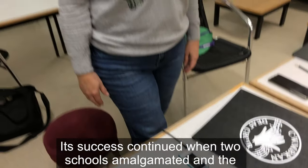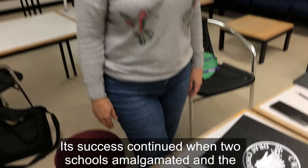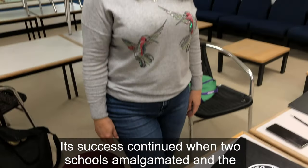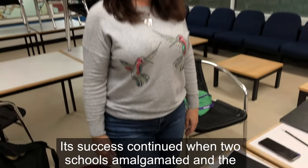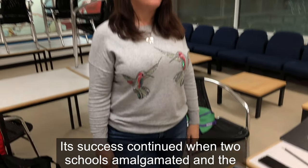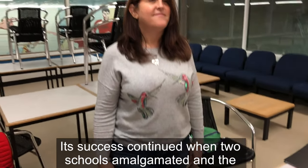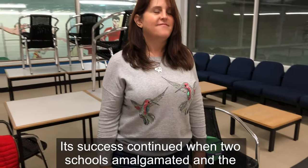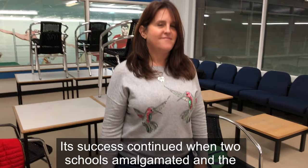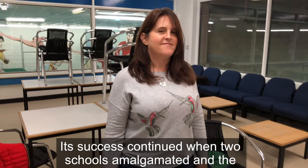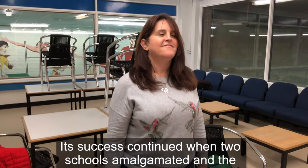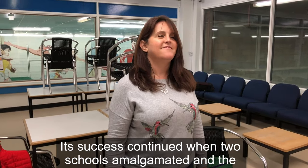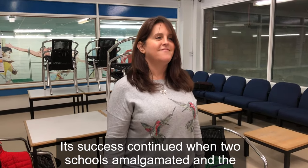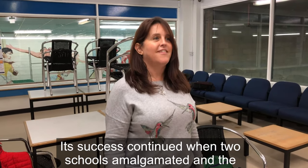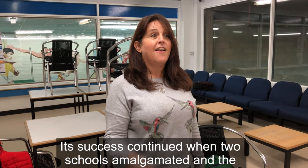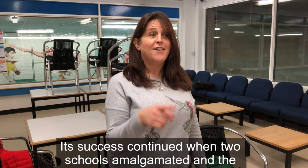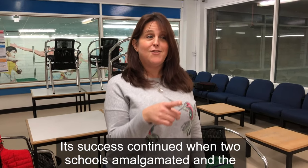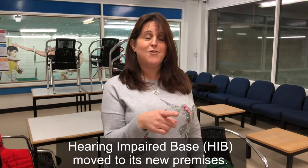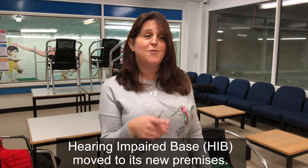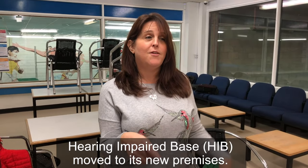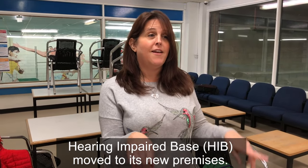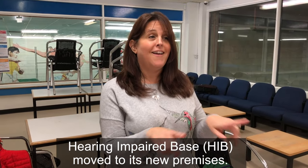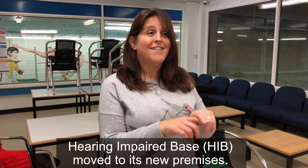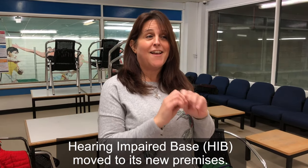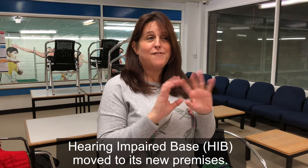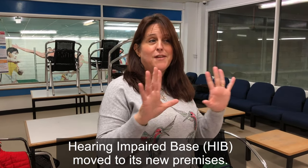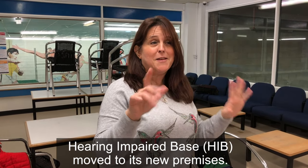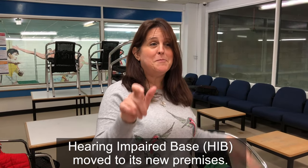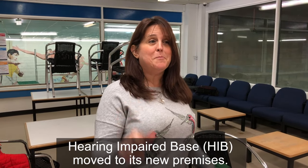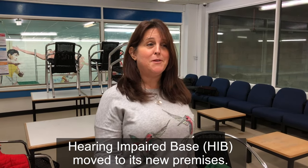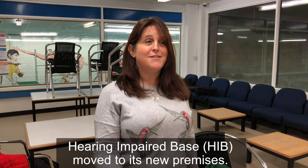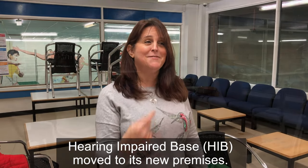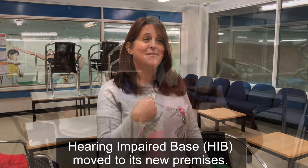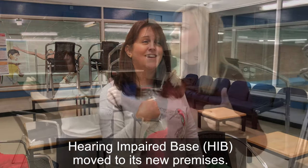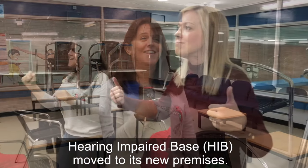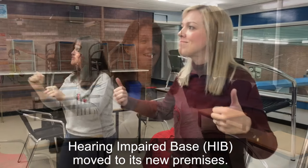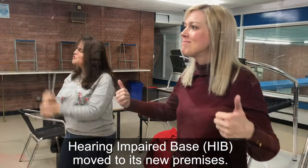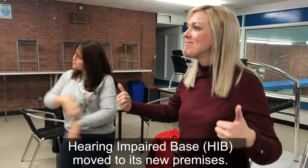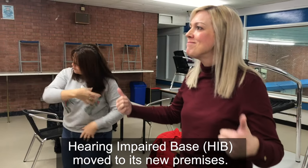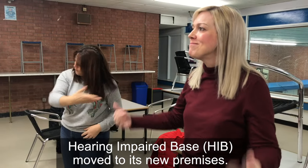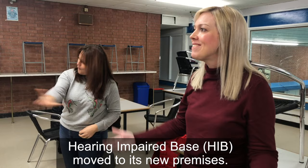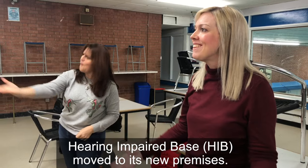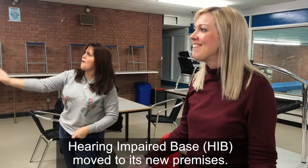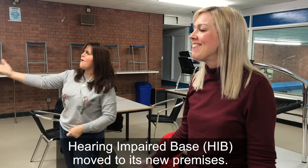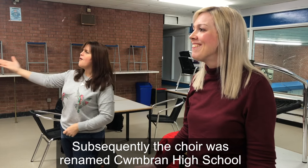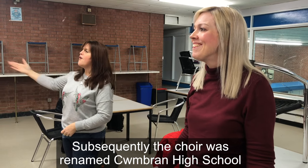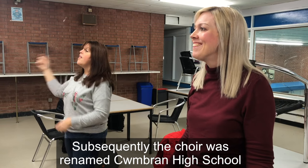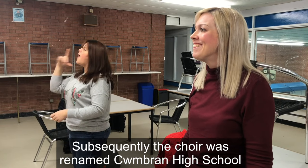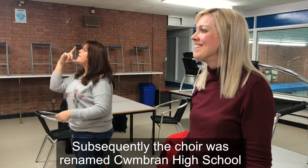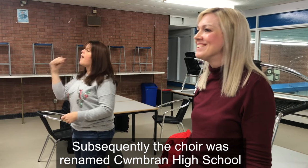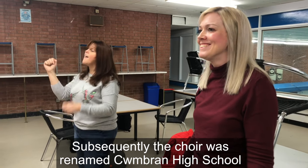continued when two schools amalgamated and the Hearing Impaired Base, or HIB, moved to its new premises. Subsequently, the